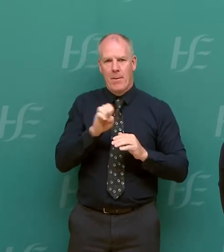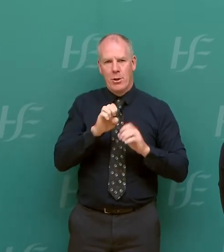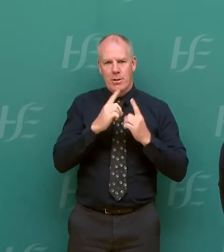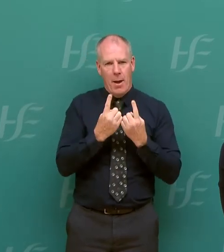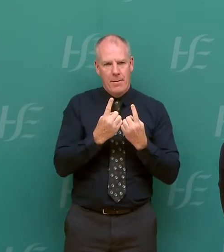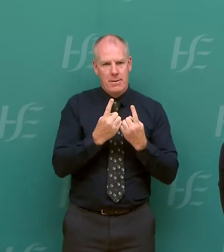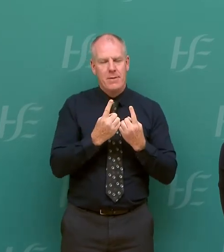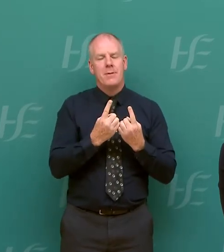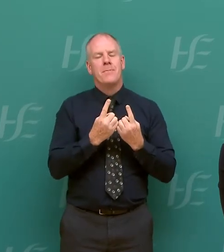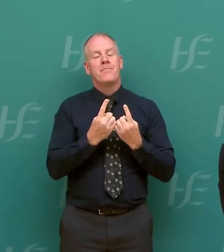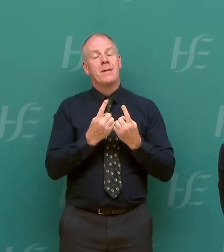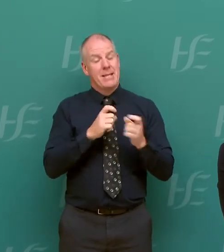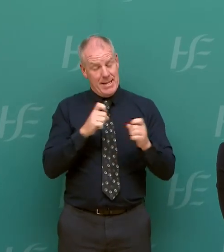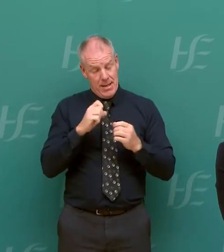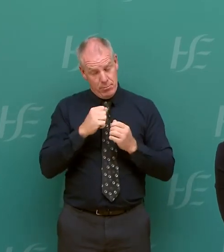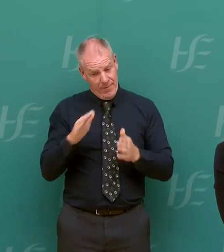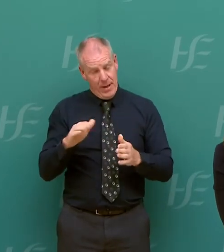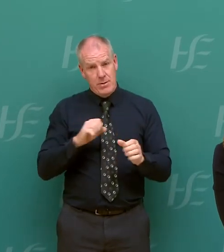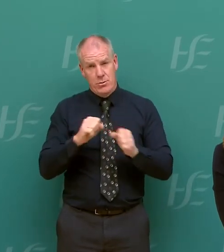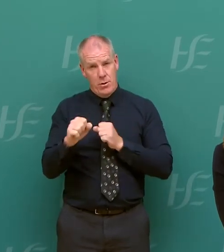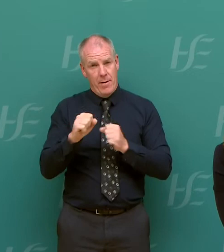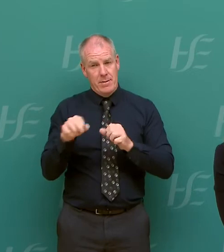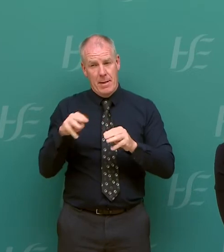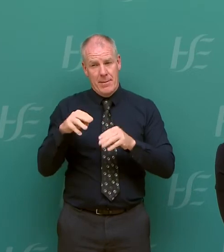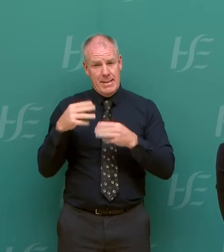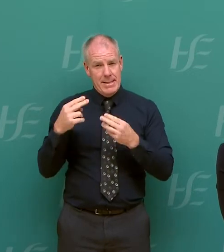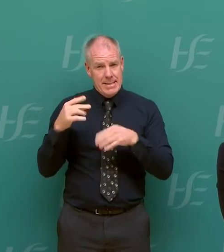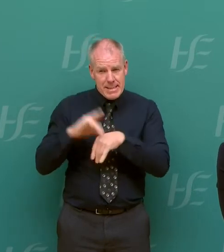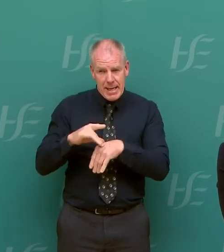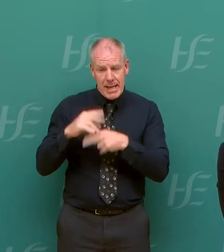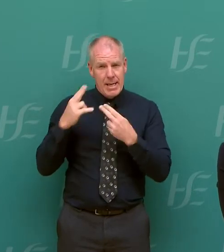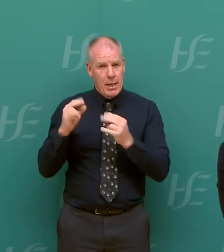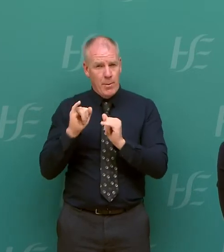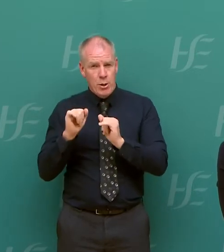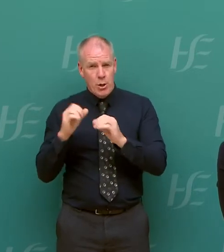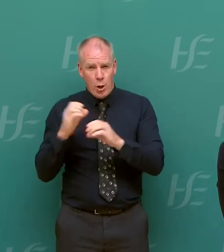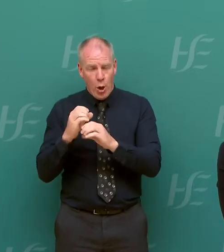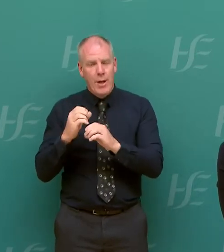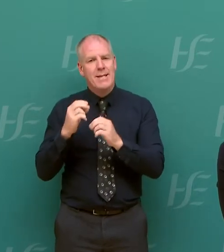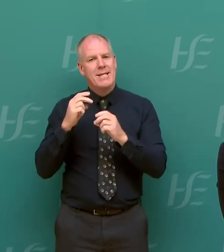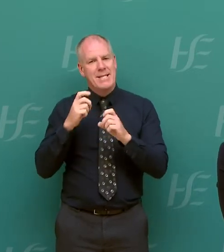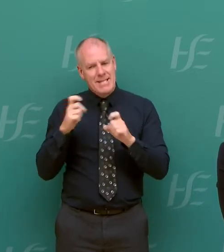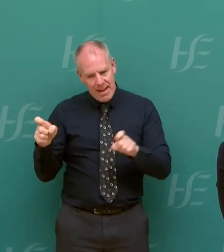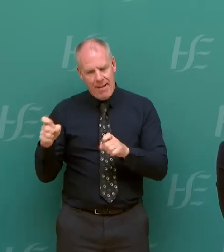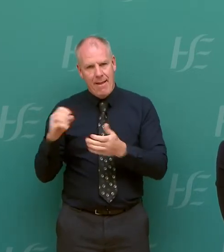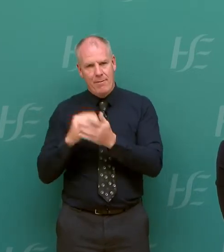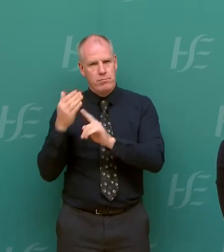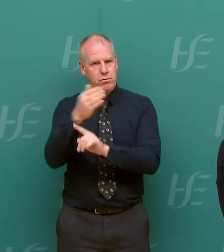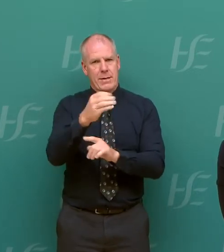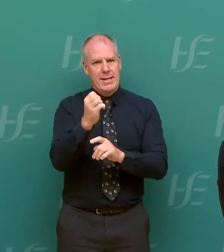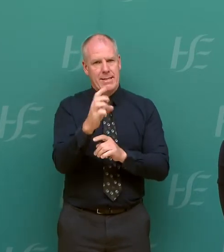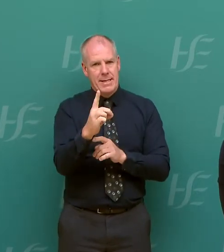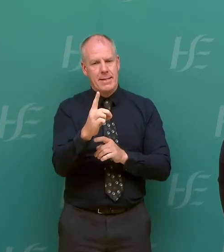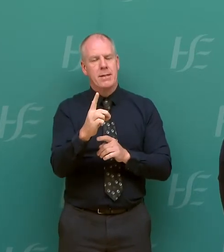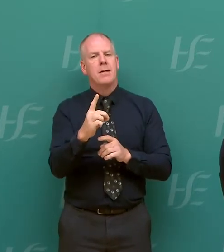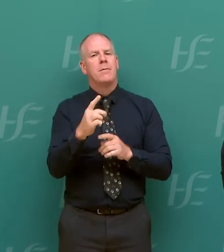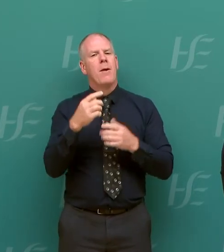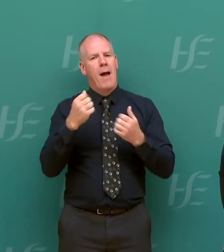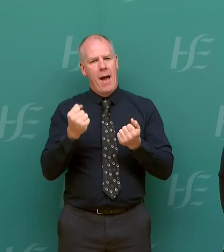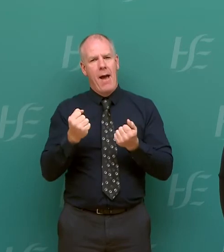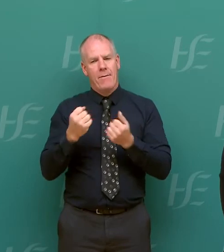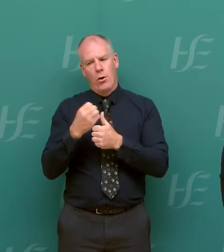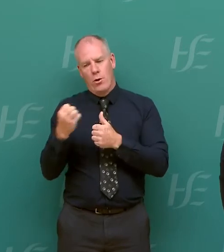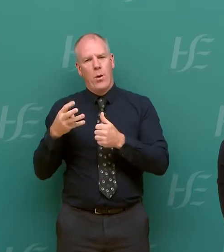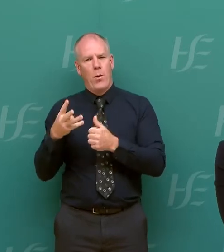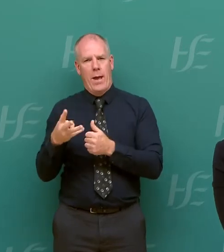wouldn't be providing services, because clearly where people are very sick and need urgent or emergency care, they do need to attend. But we have our minor injury units and we have